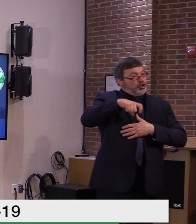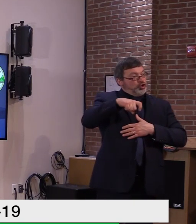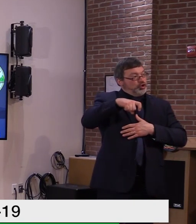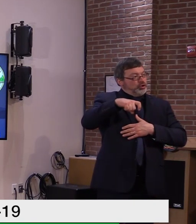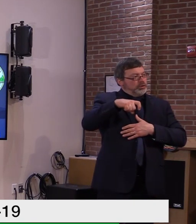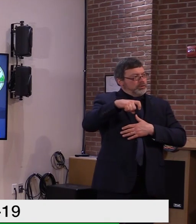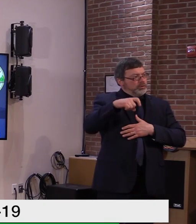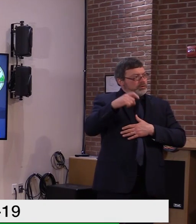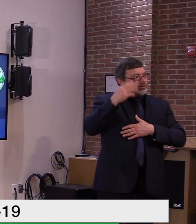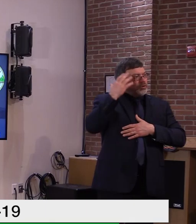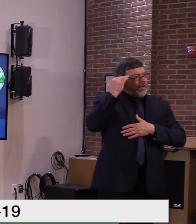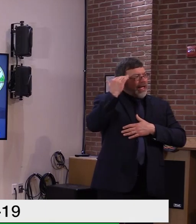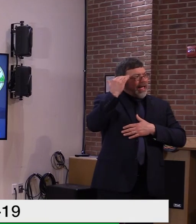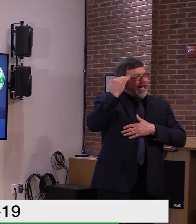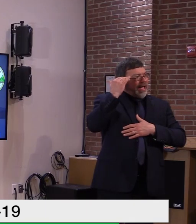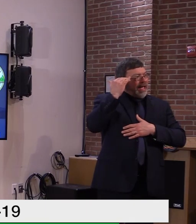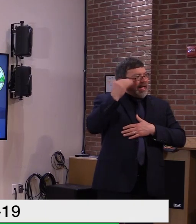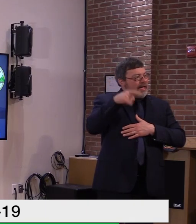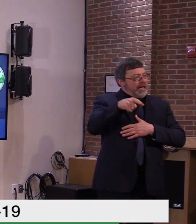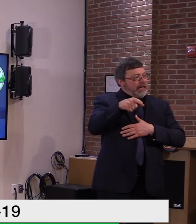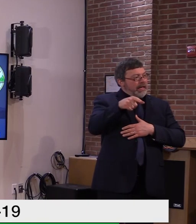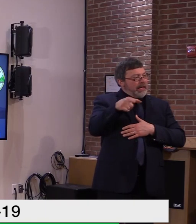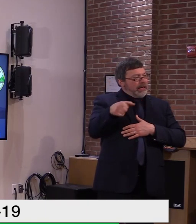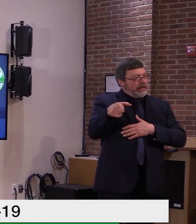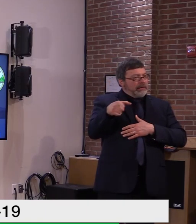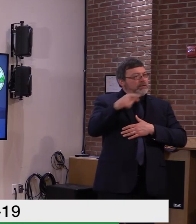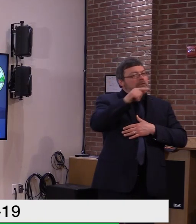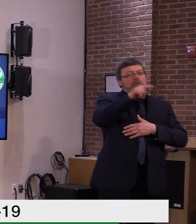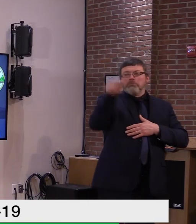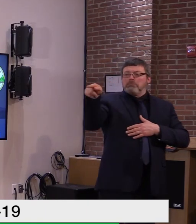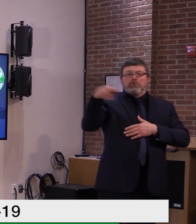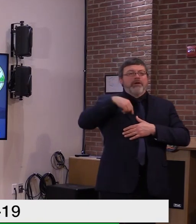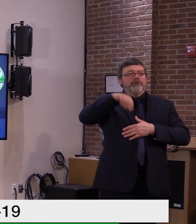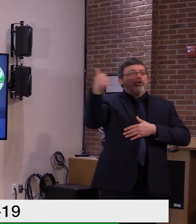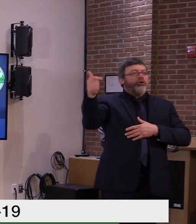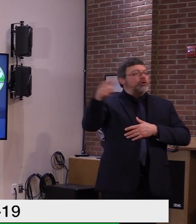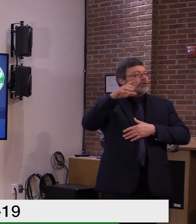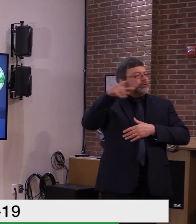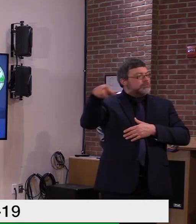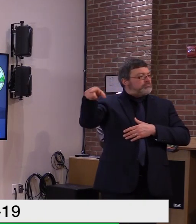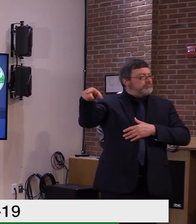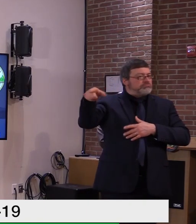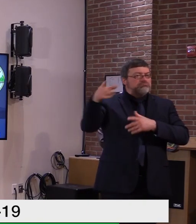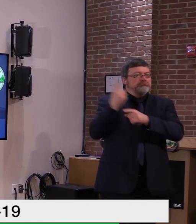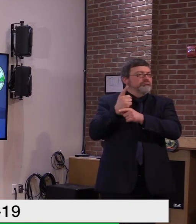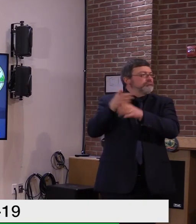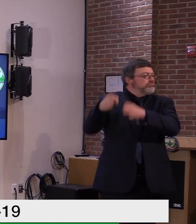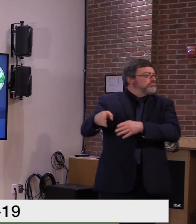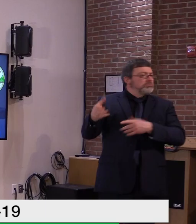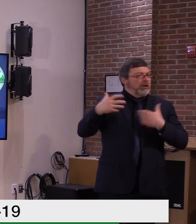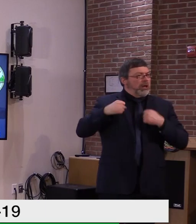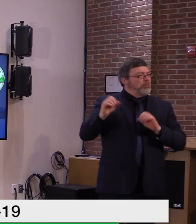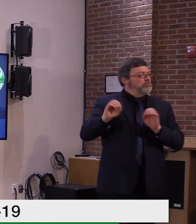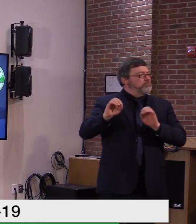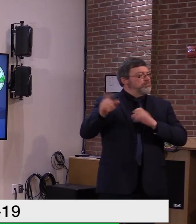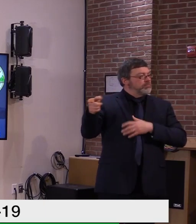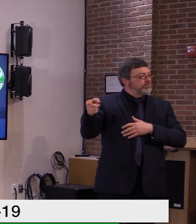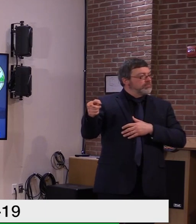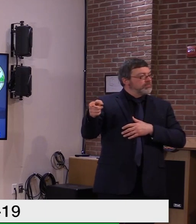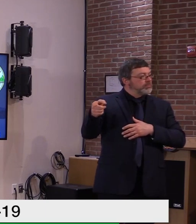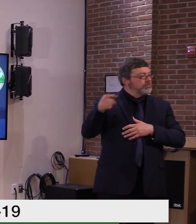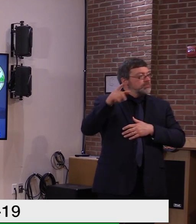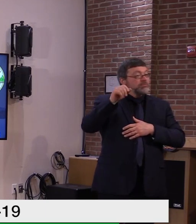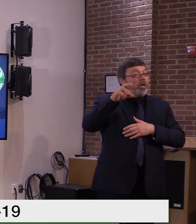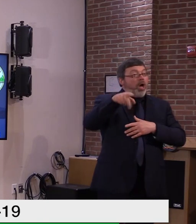are, you know, have a history of cancer far in their past? How exactly are you making